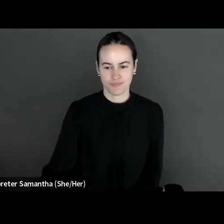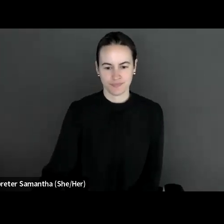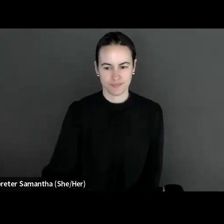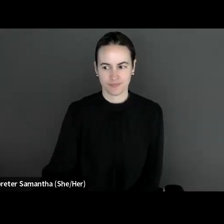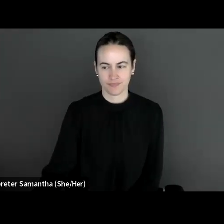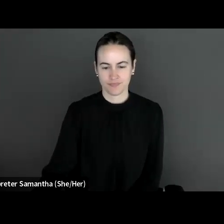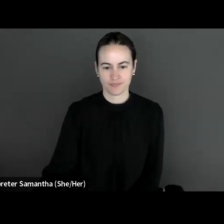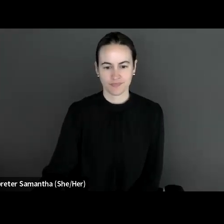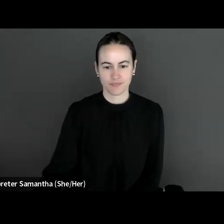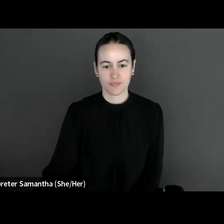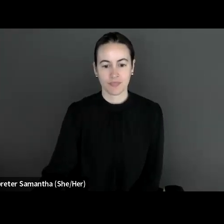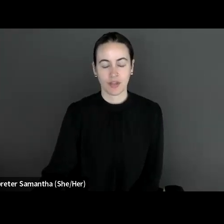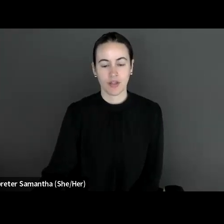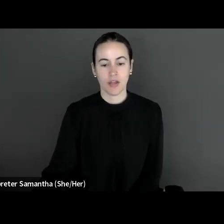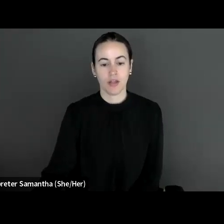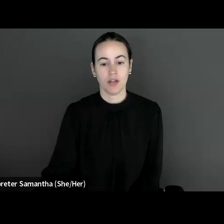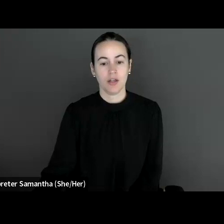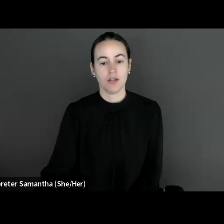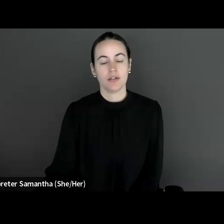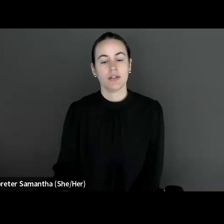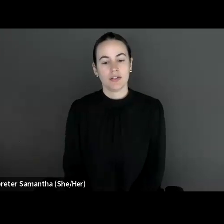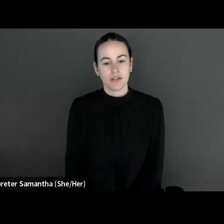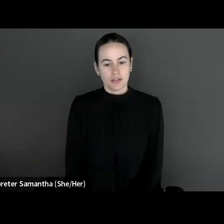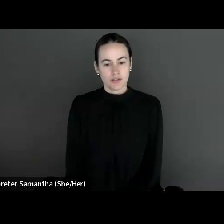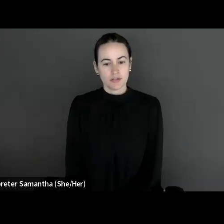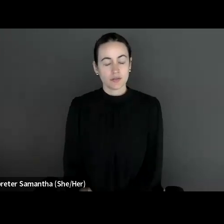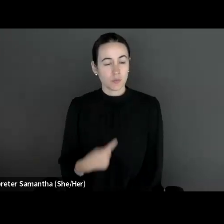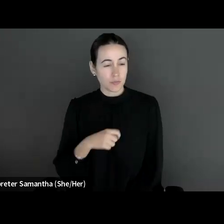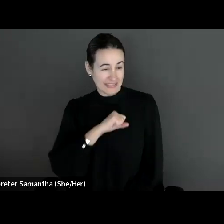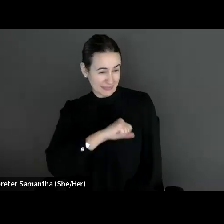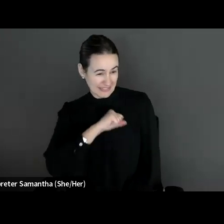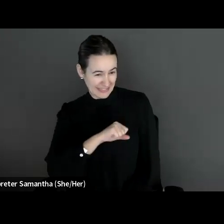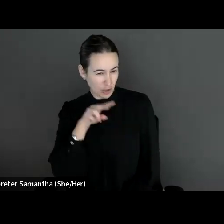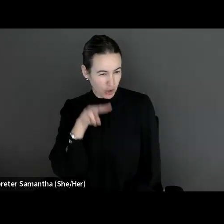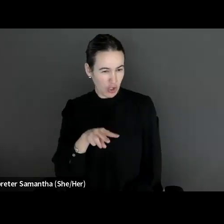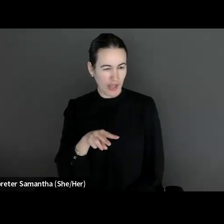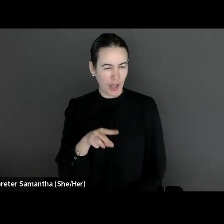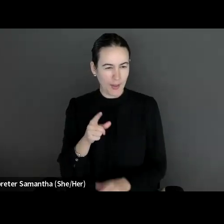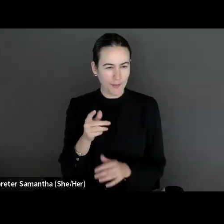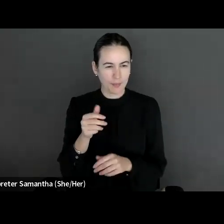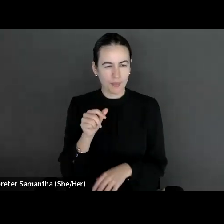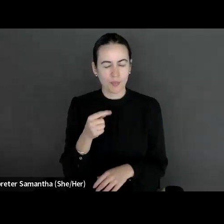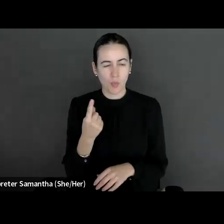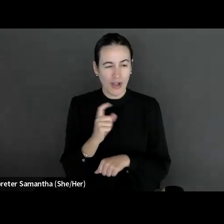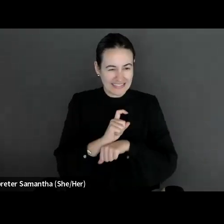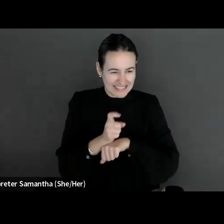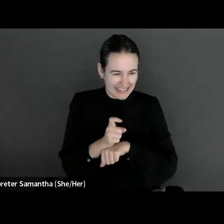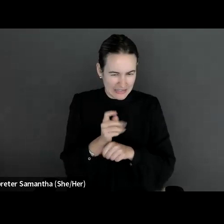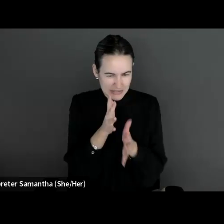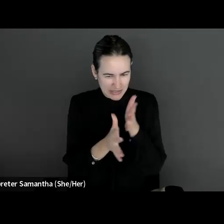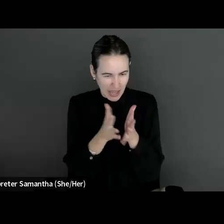For speed fluency, we look at number of signs per second. And for breakdown fluency, we look at